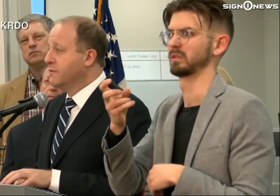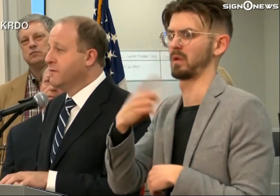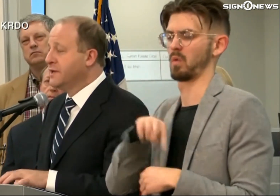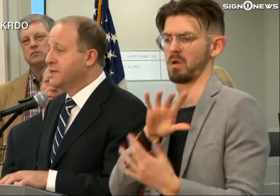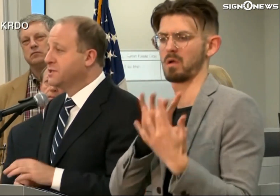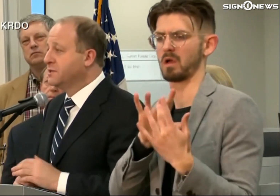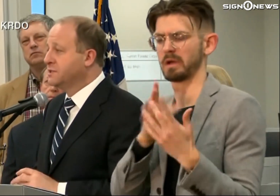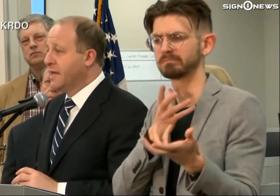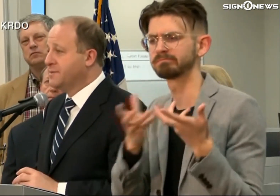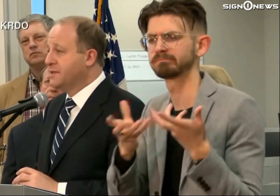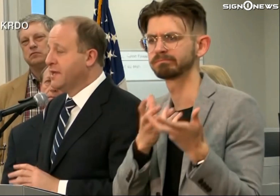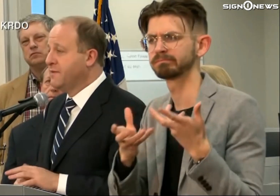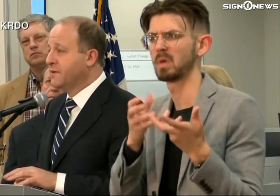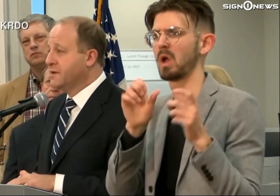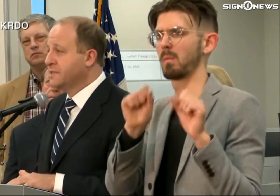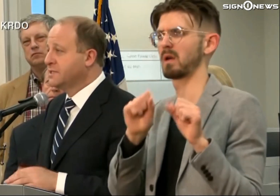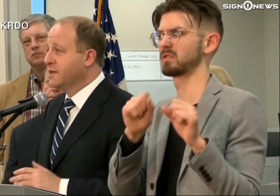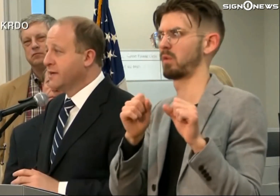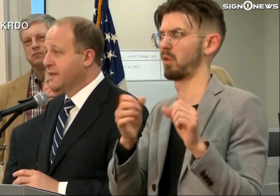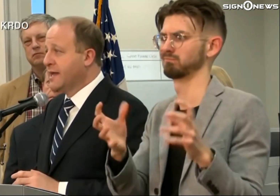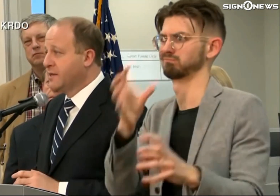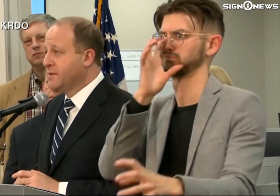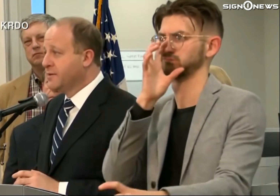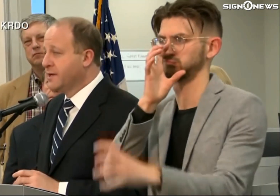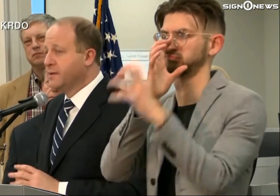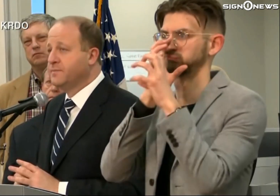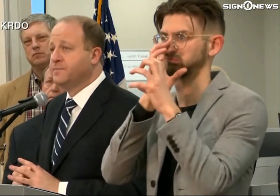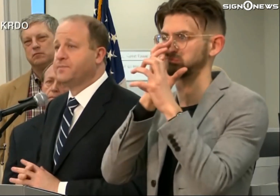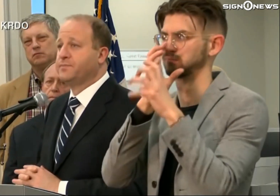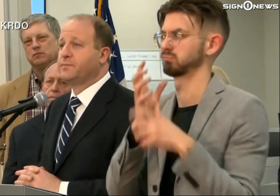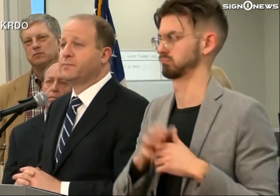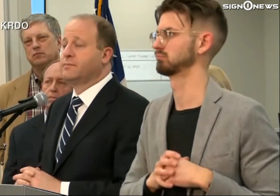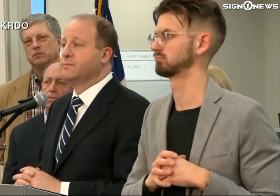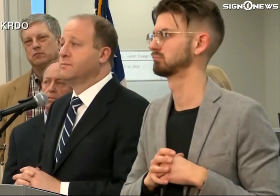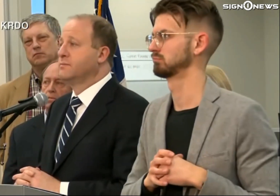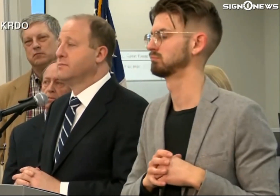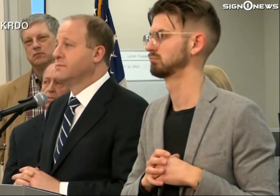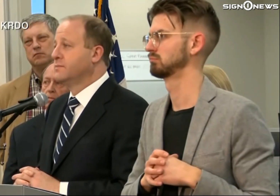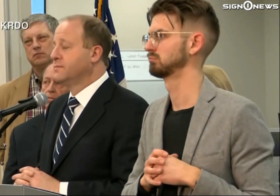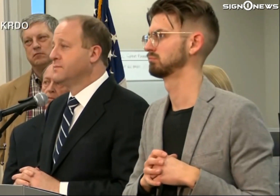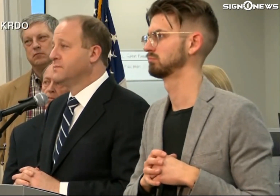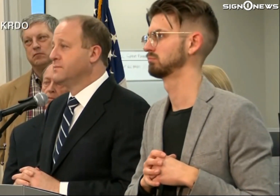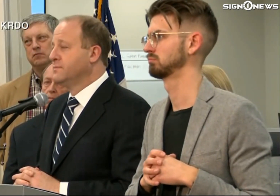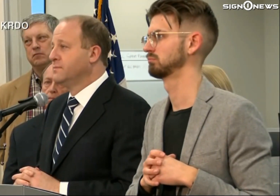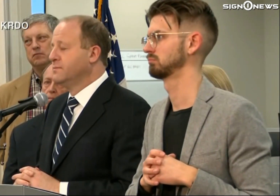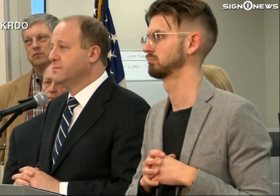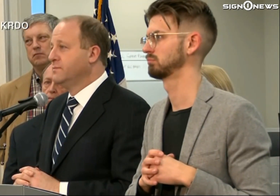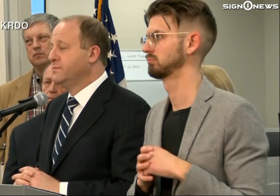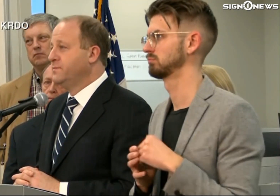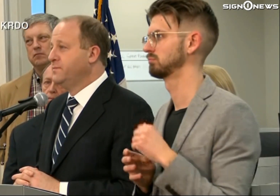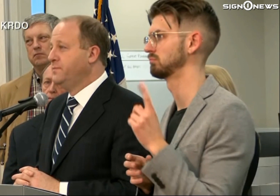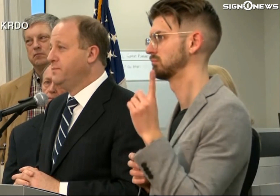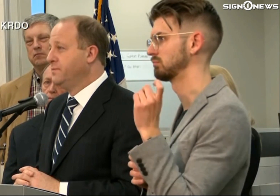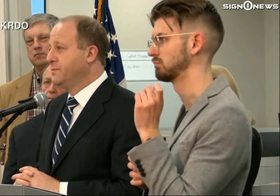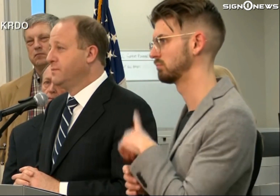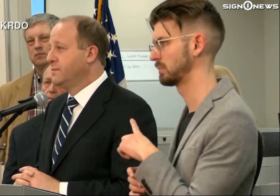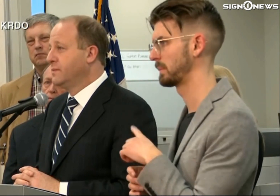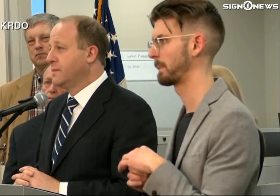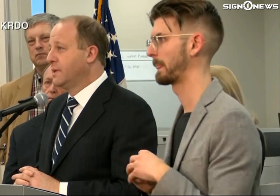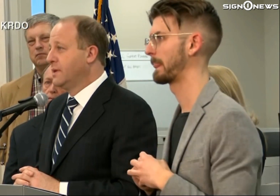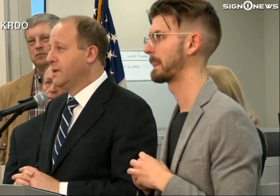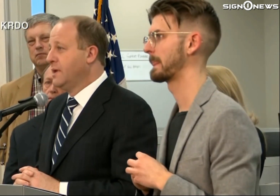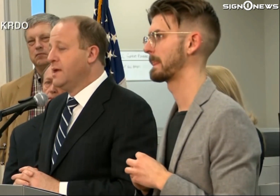are supportive of the additional steps that they feel are necessary in that community. Would you find people if there's an organized group doing something